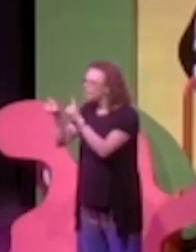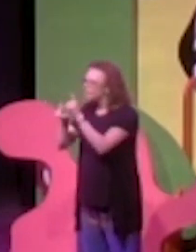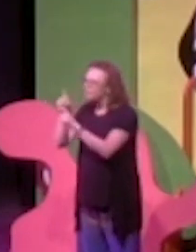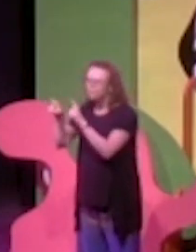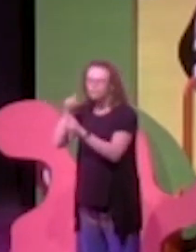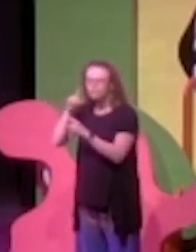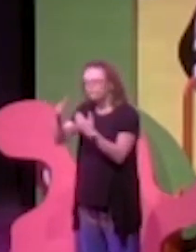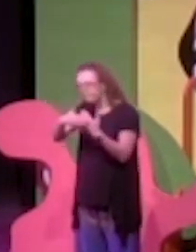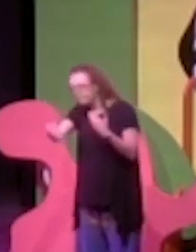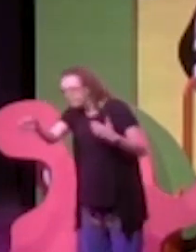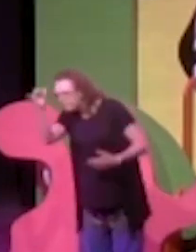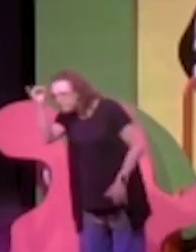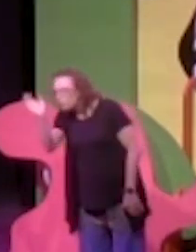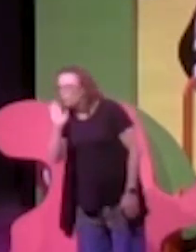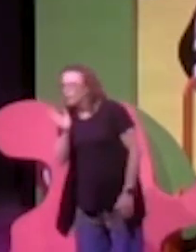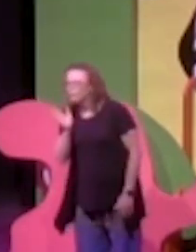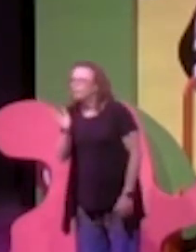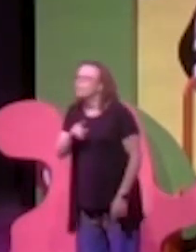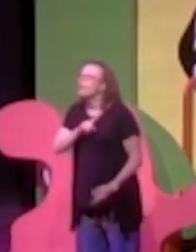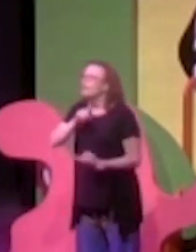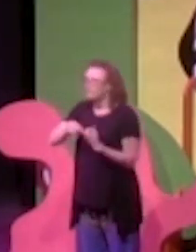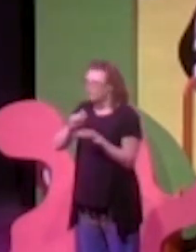many, many more years to come.